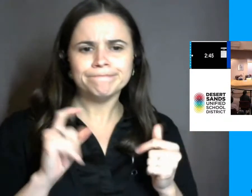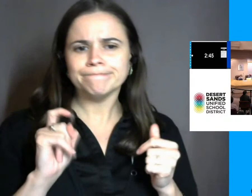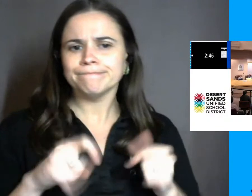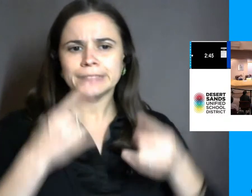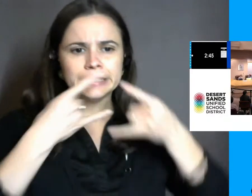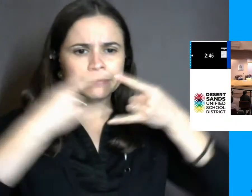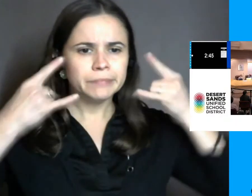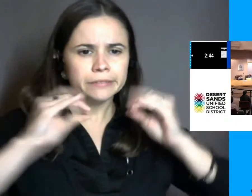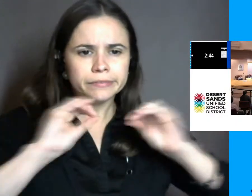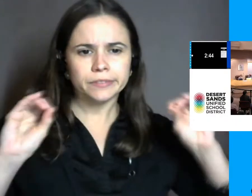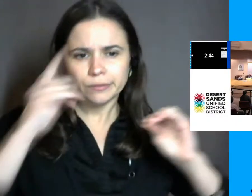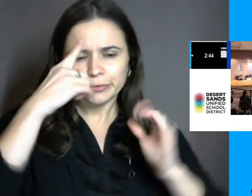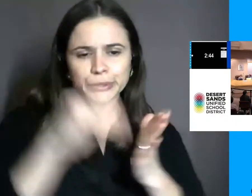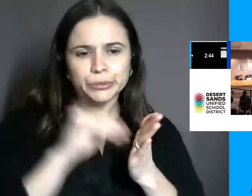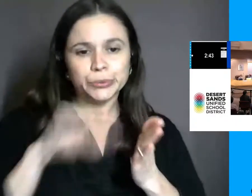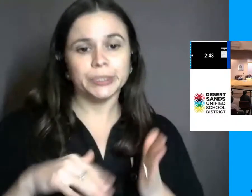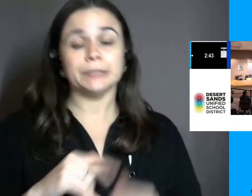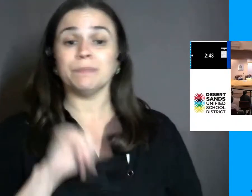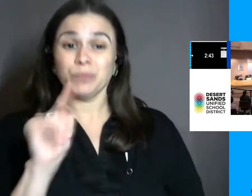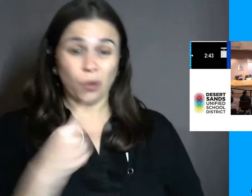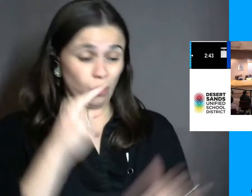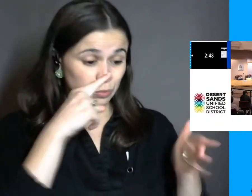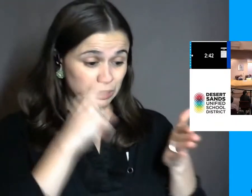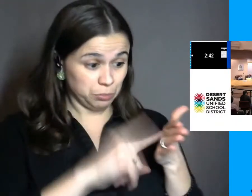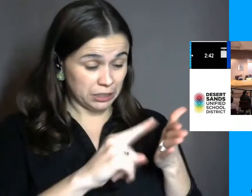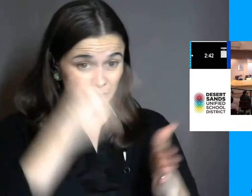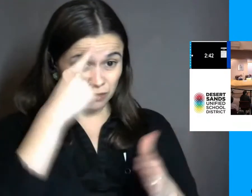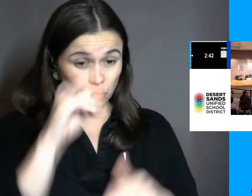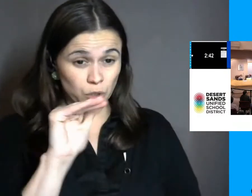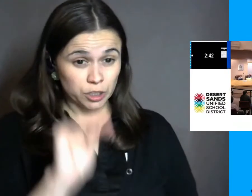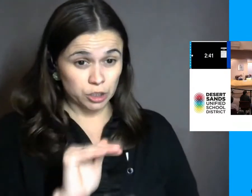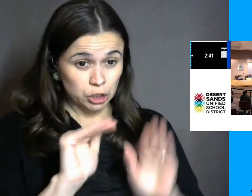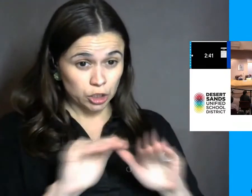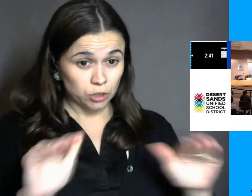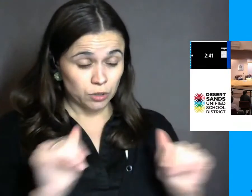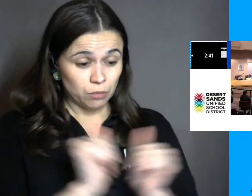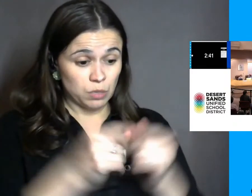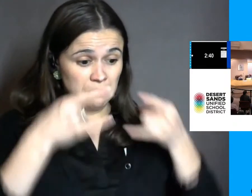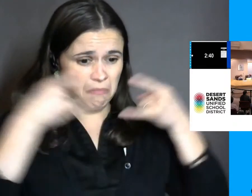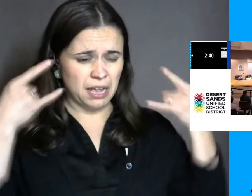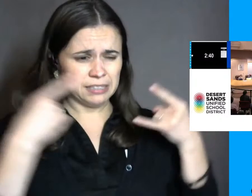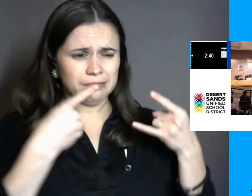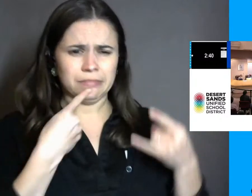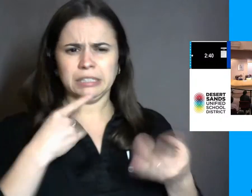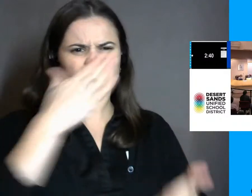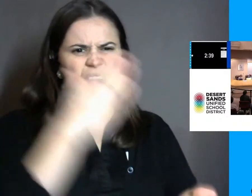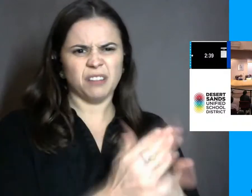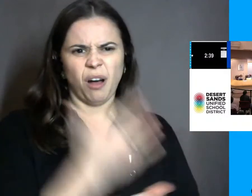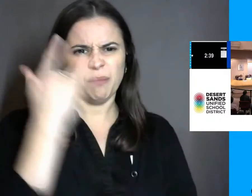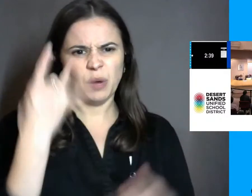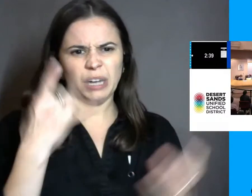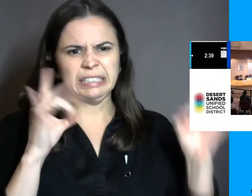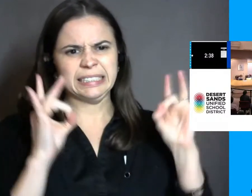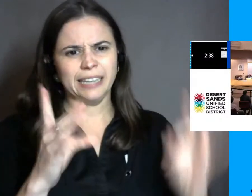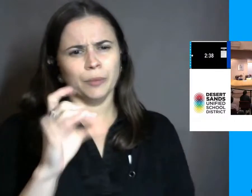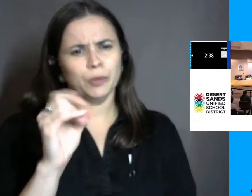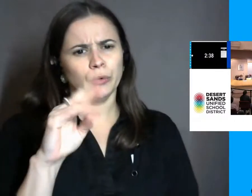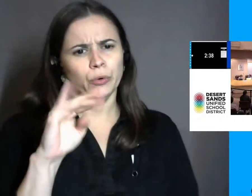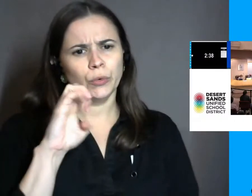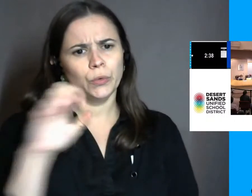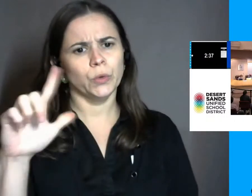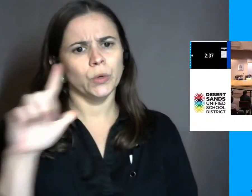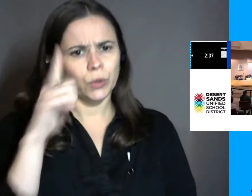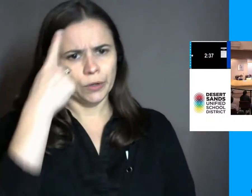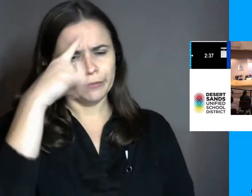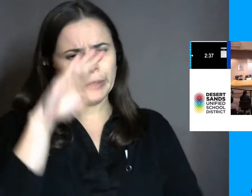only case study ever done on children wearing masks was canceled due to the cruel nature of forcing children to cover their face. Too